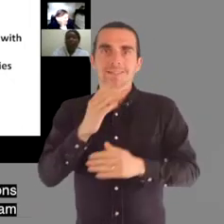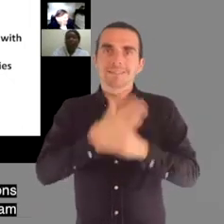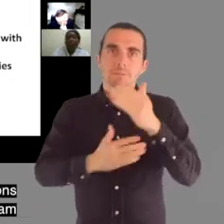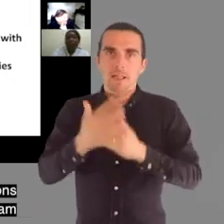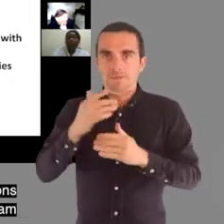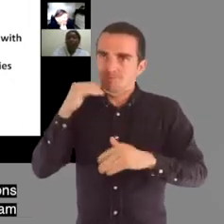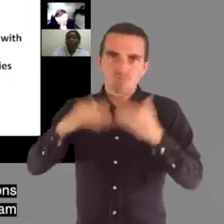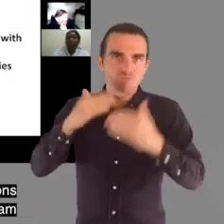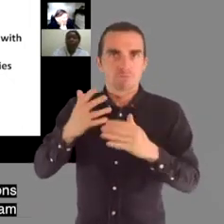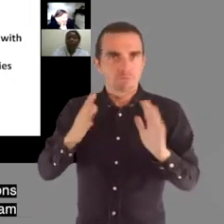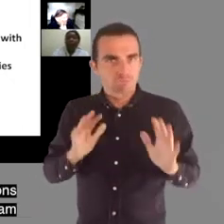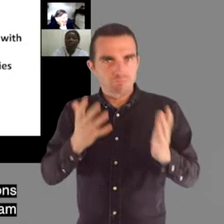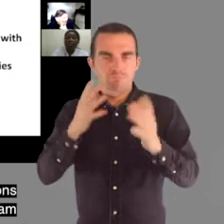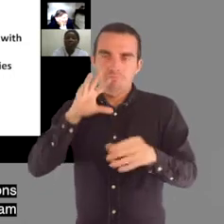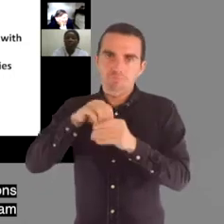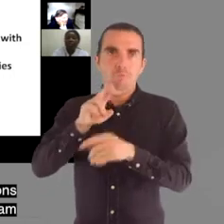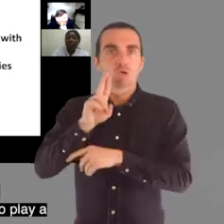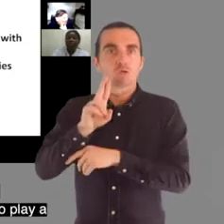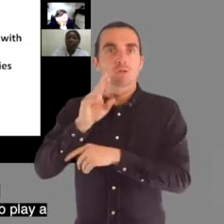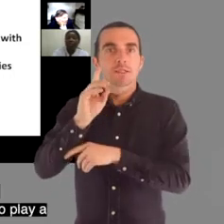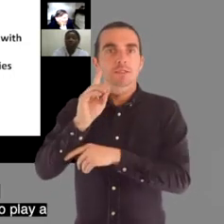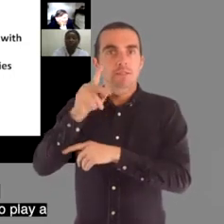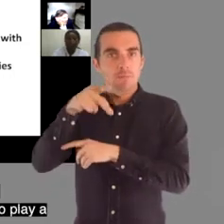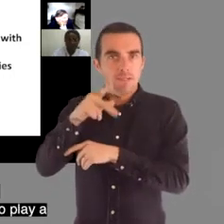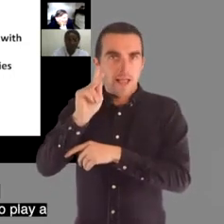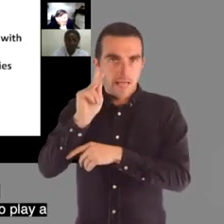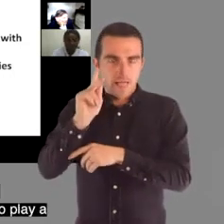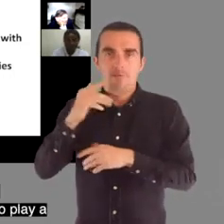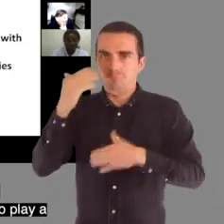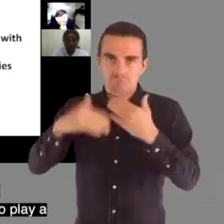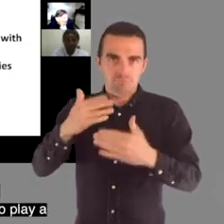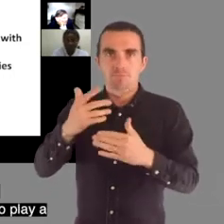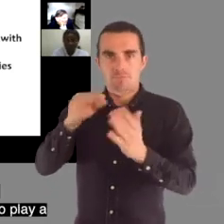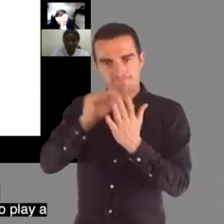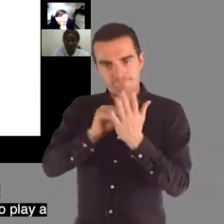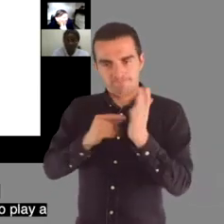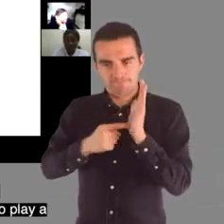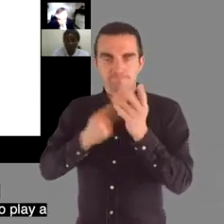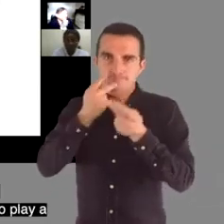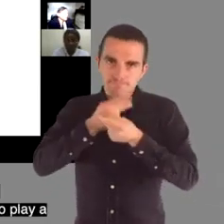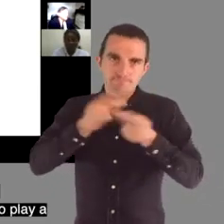active participation of persons with disabilities in mainstream development processes.